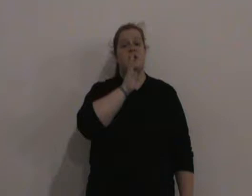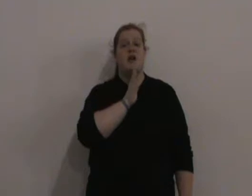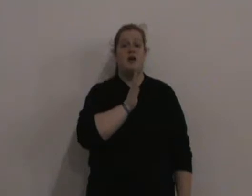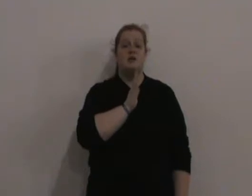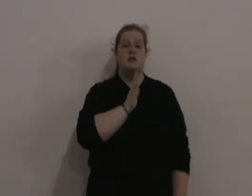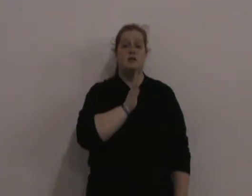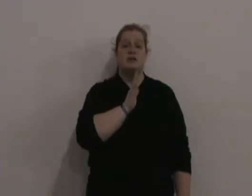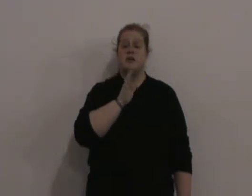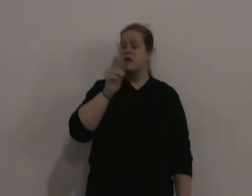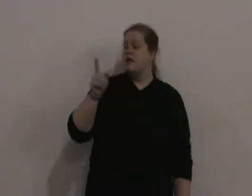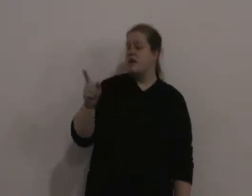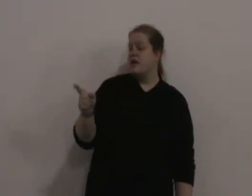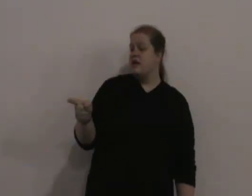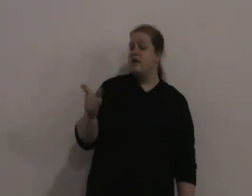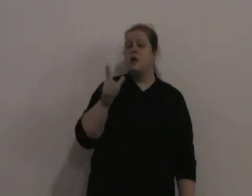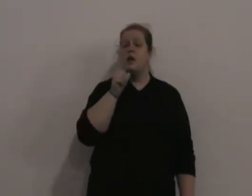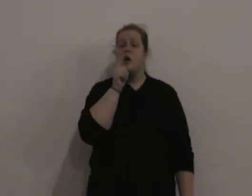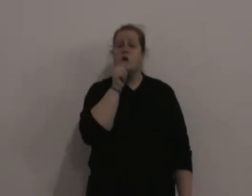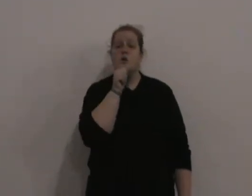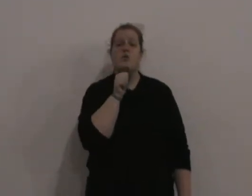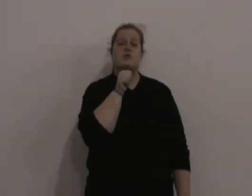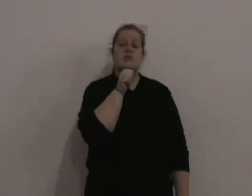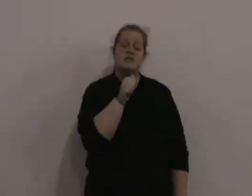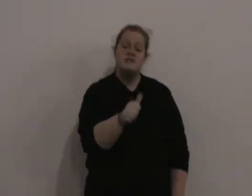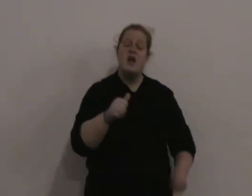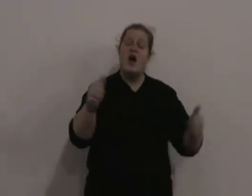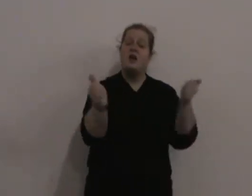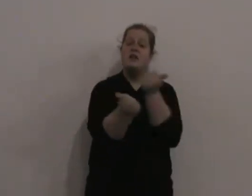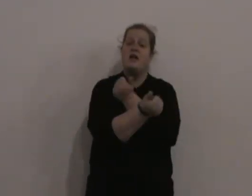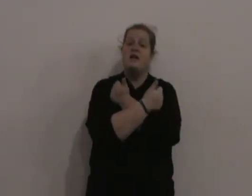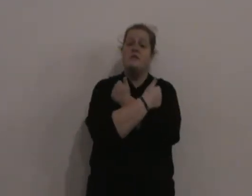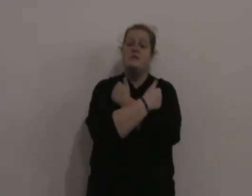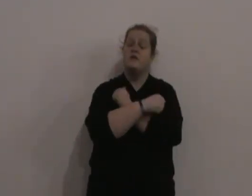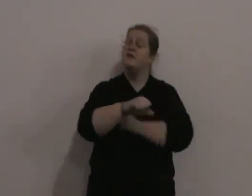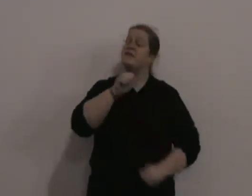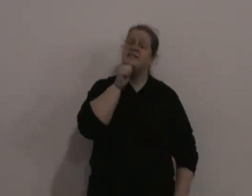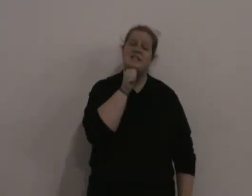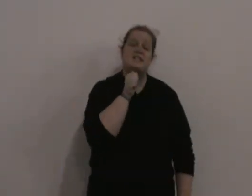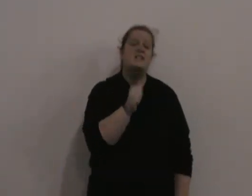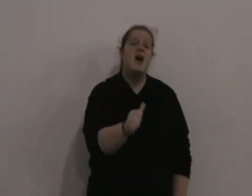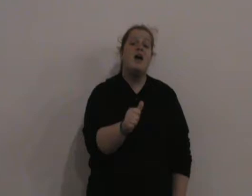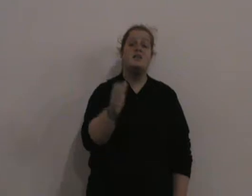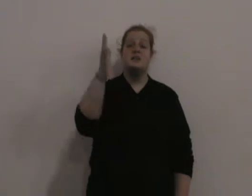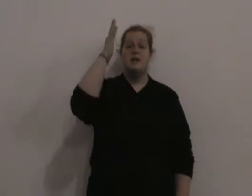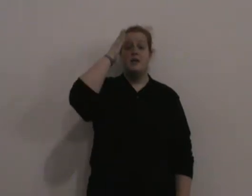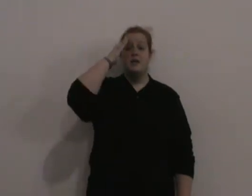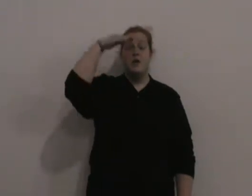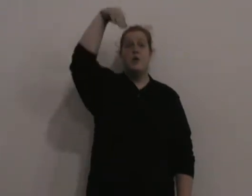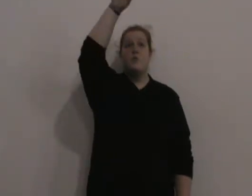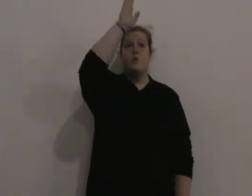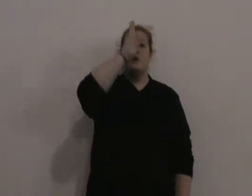God. He who does not love does not know